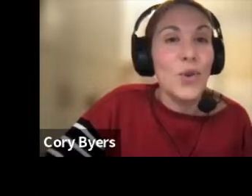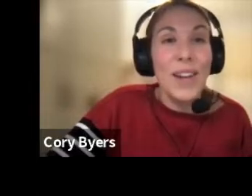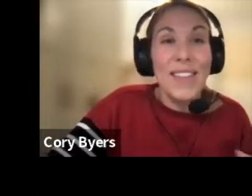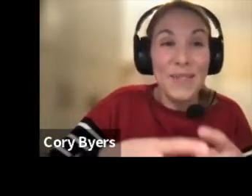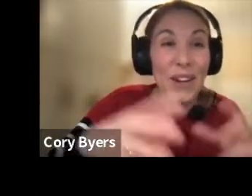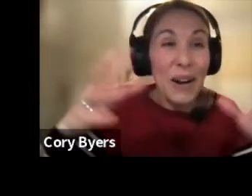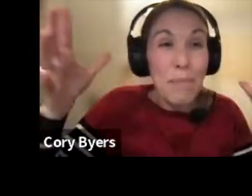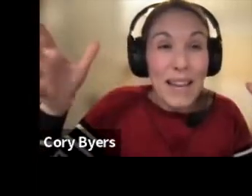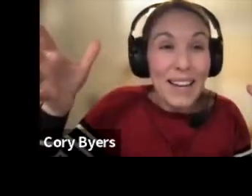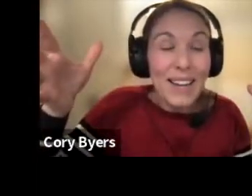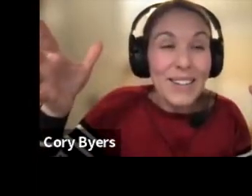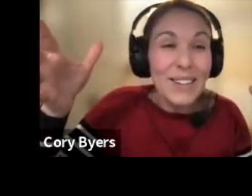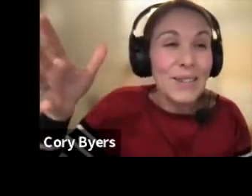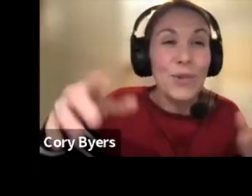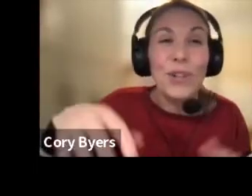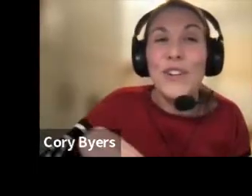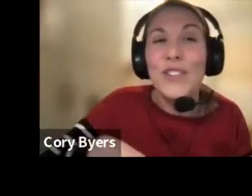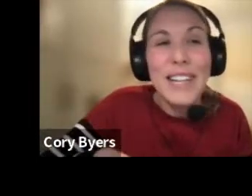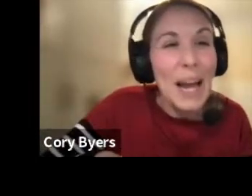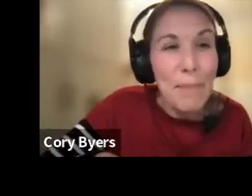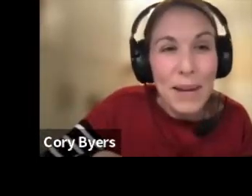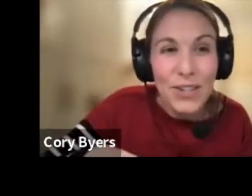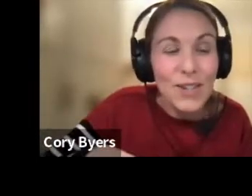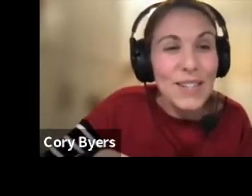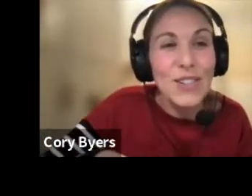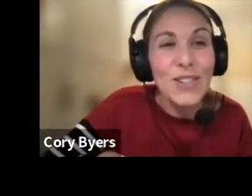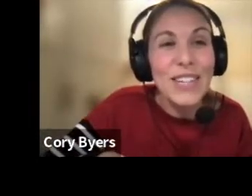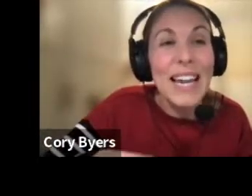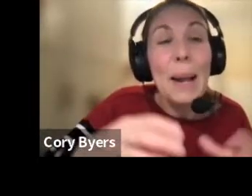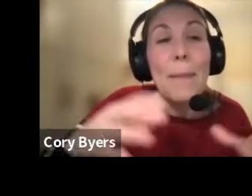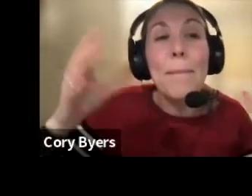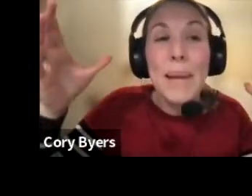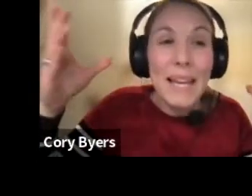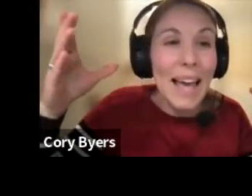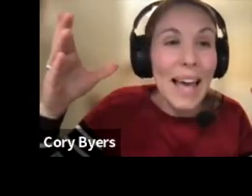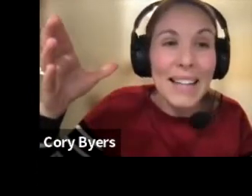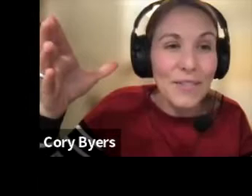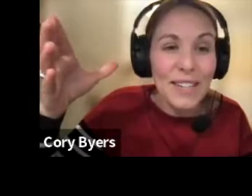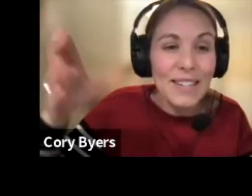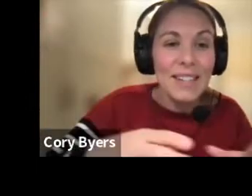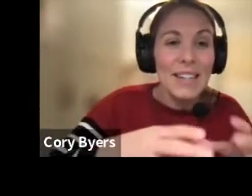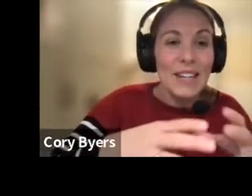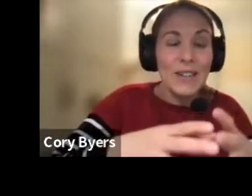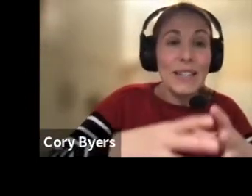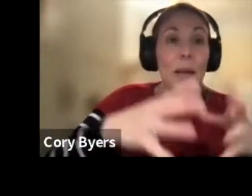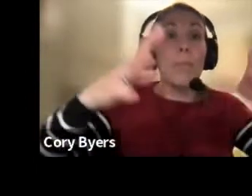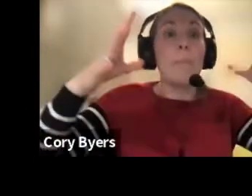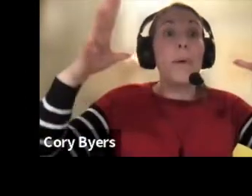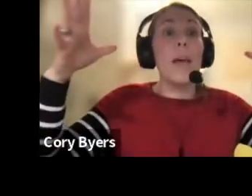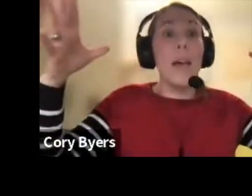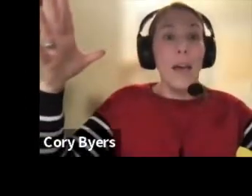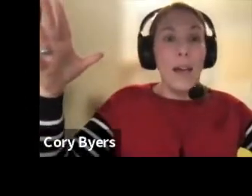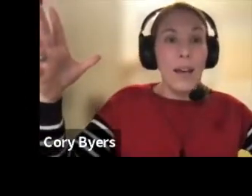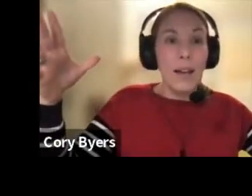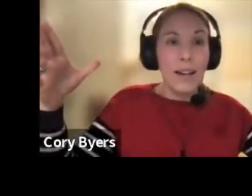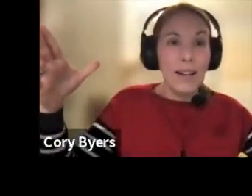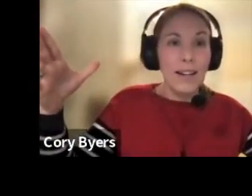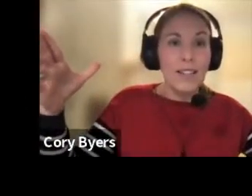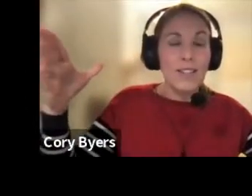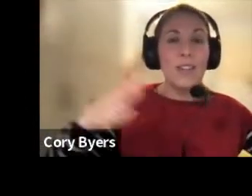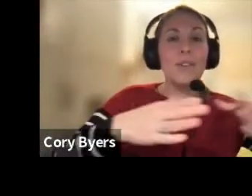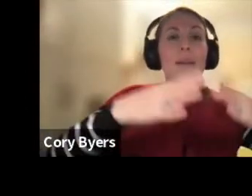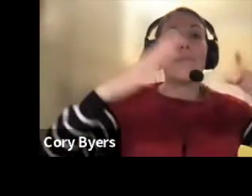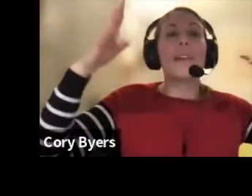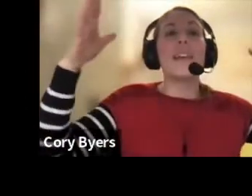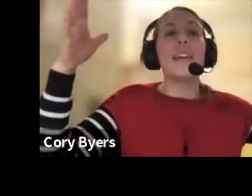a toy that's very big, or if you're looking at pictures and you're looking at a big elephant, you could say big